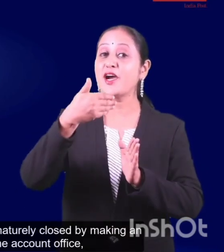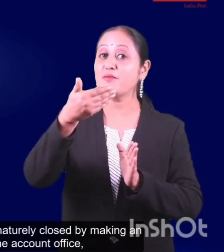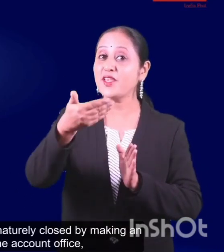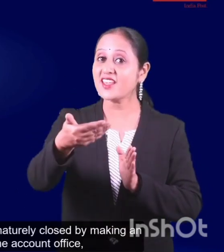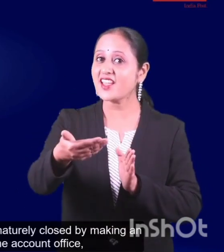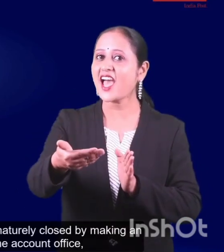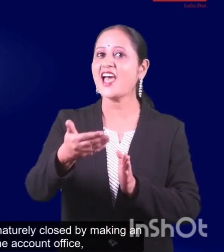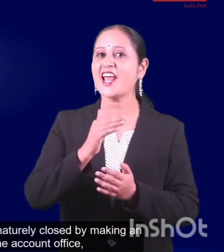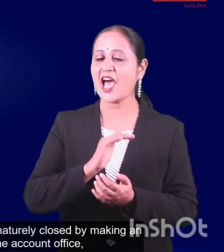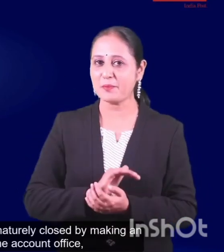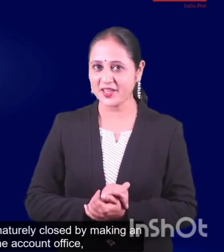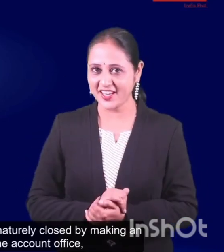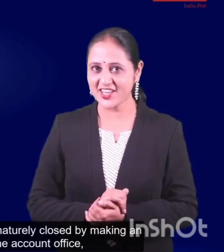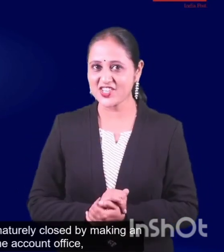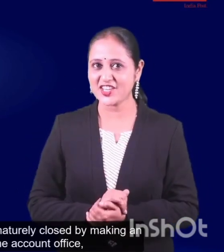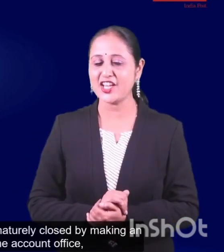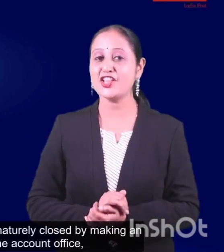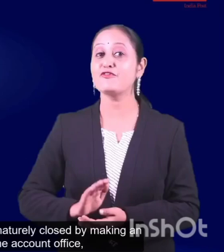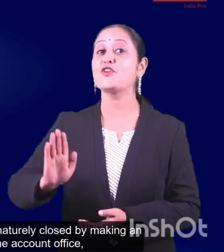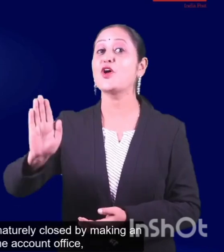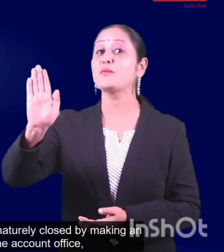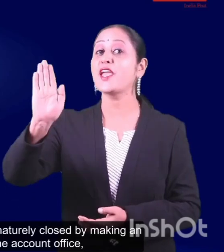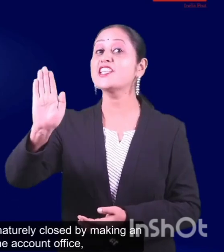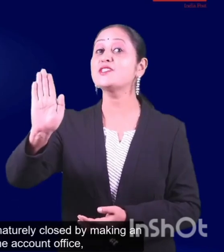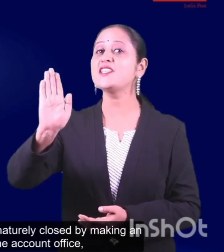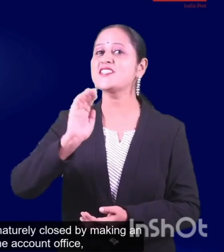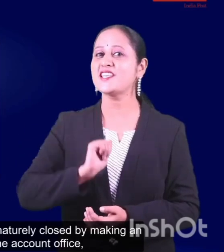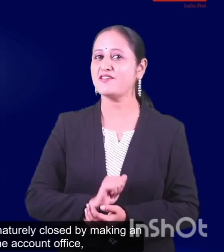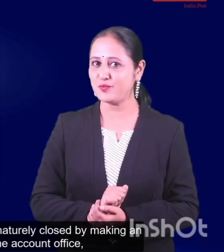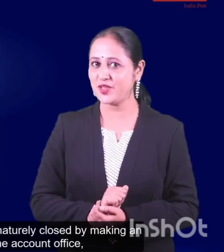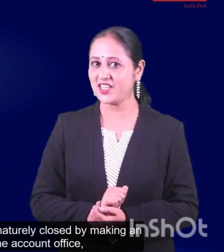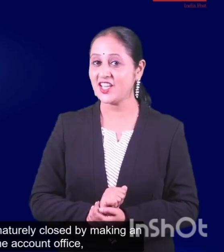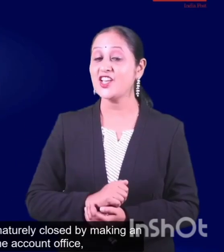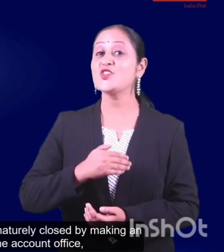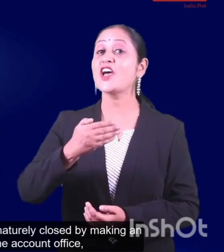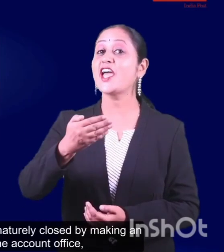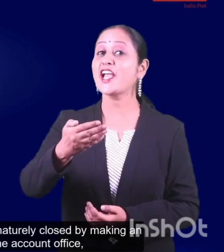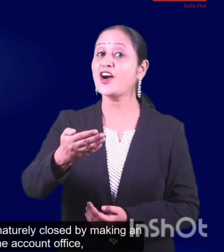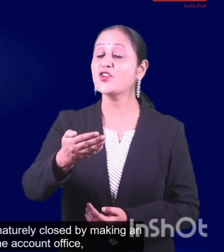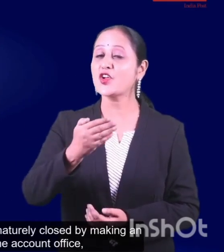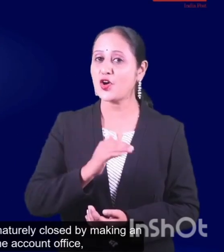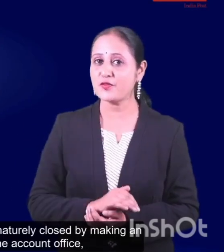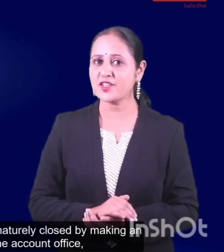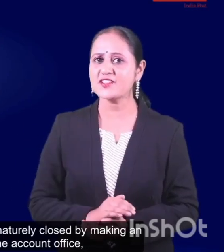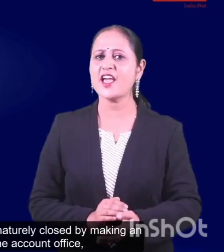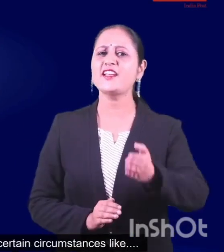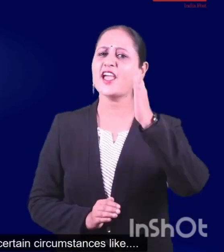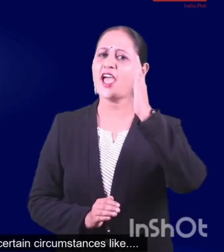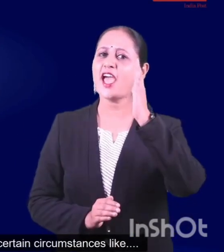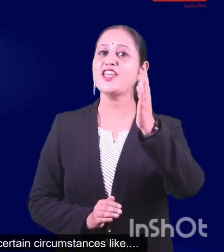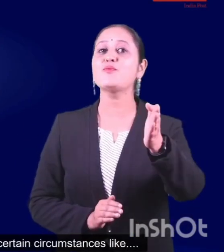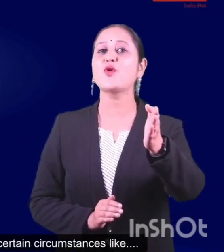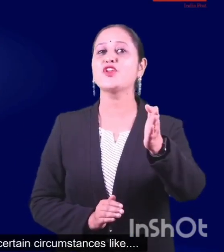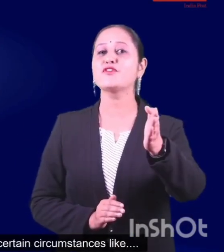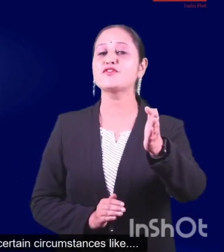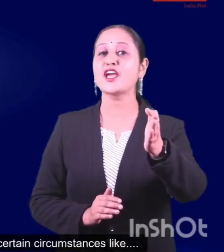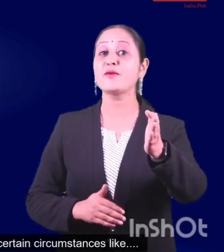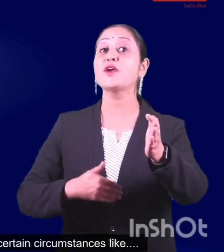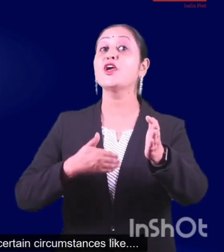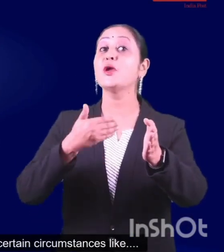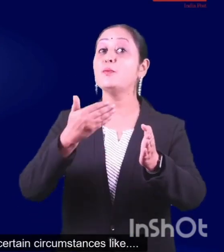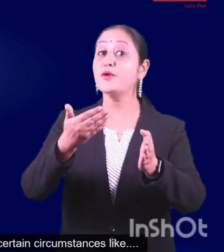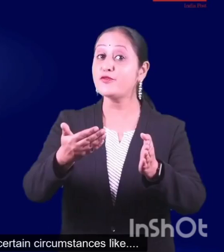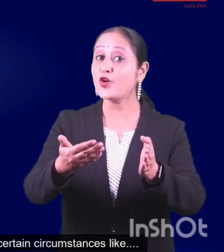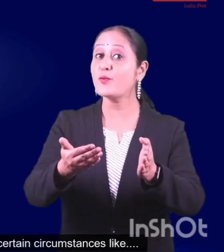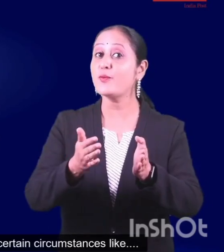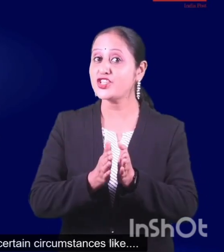prematurely closed by making an application in the form SB7B to the account office at any